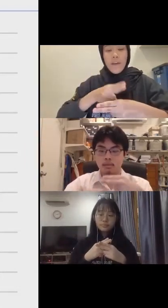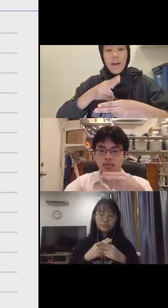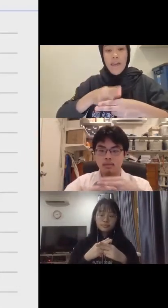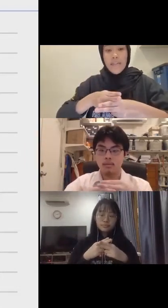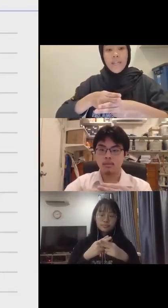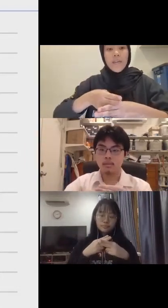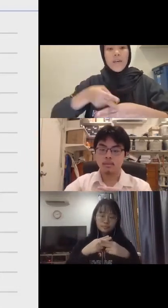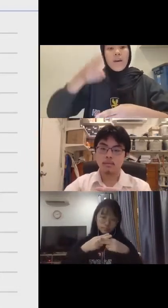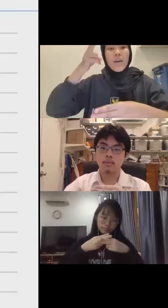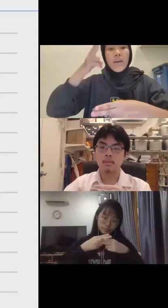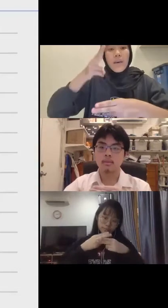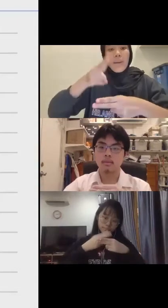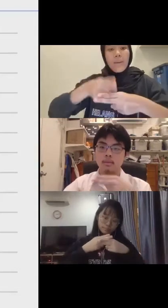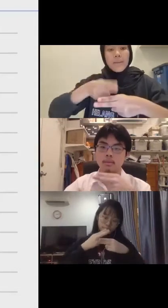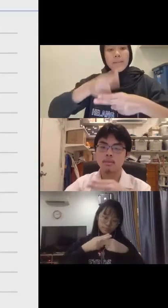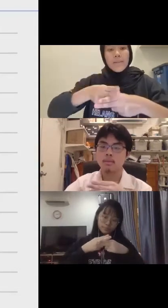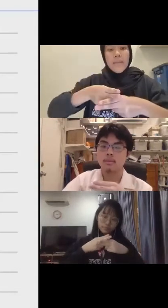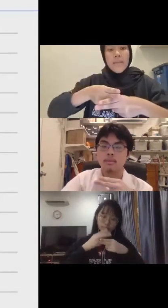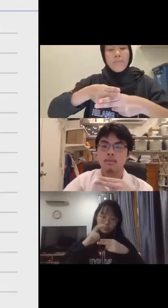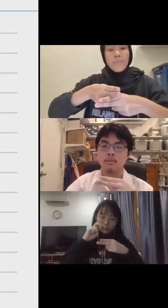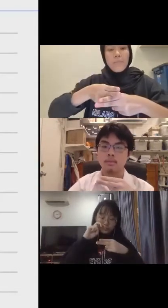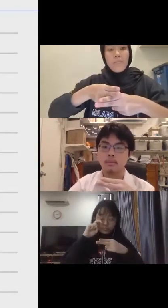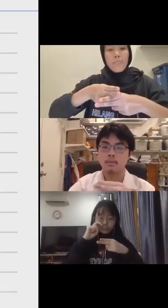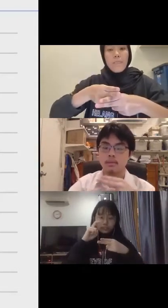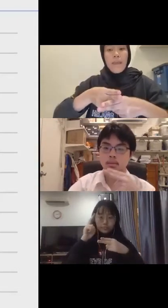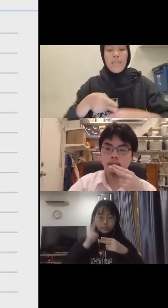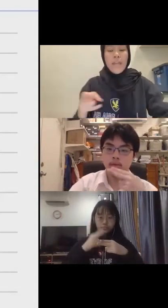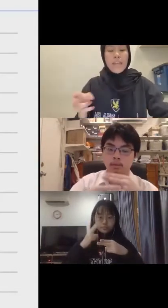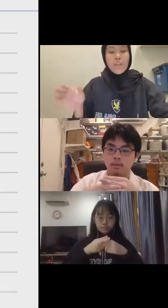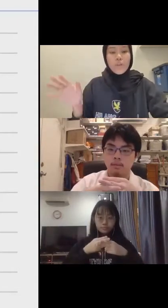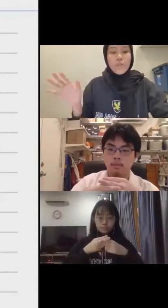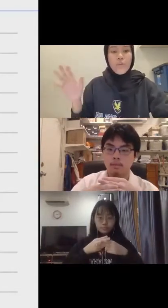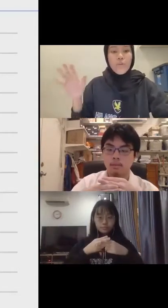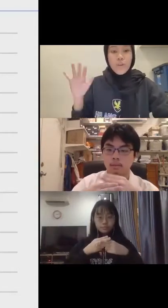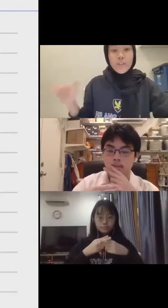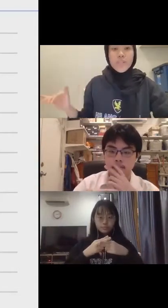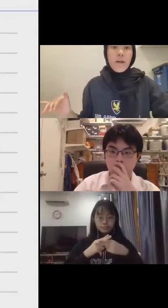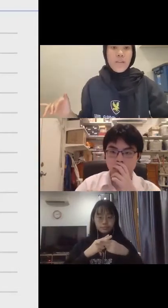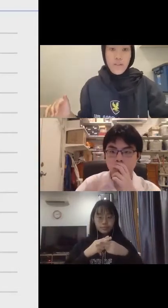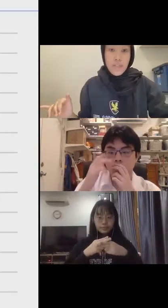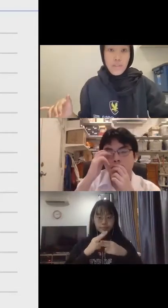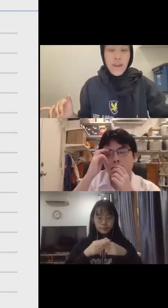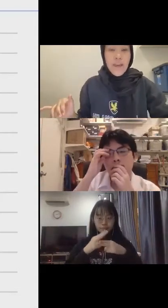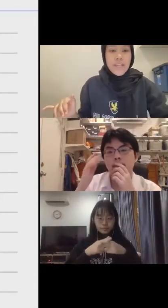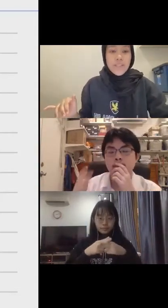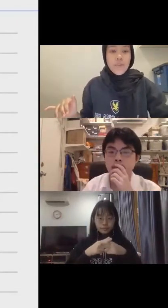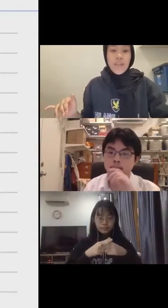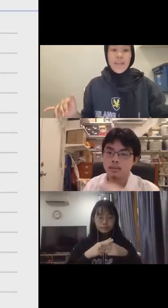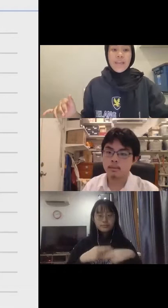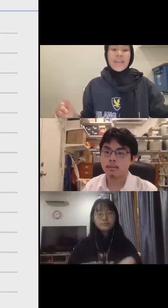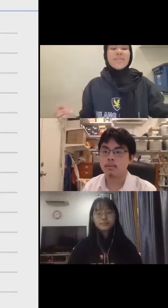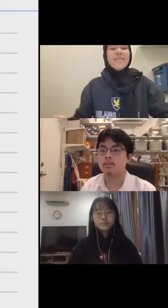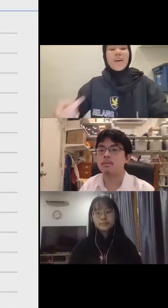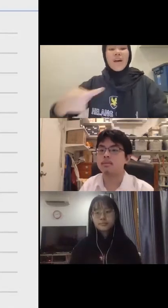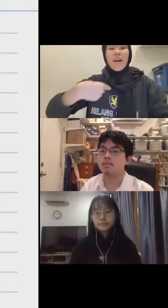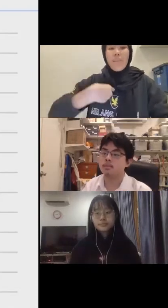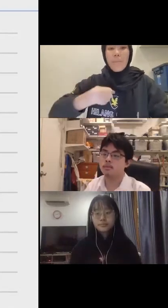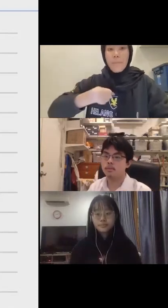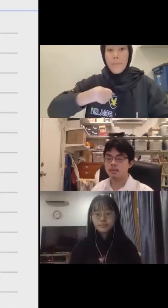left hand. Name. And then you finger spell your name. So in that